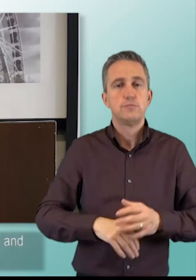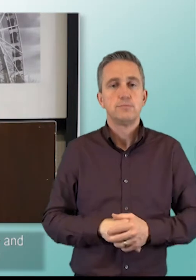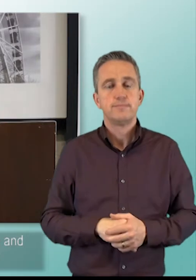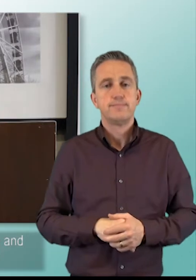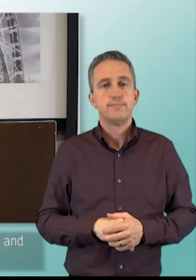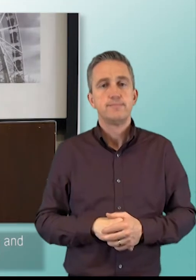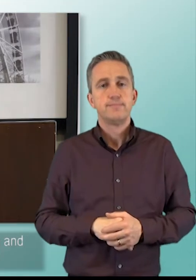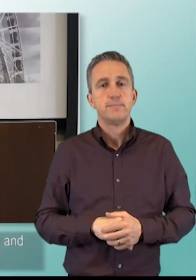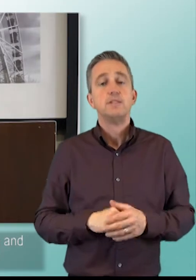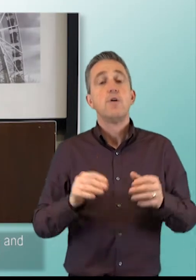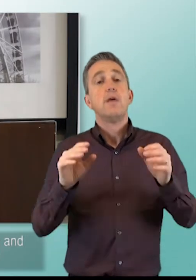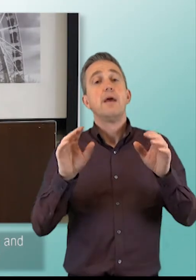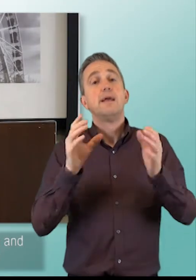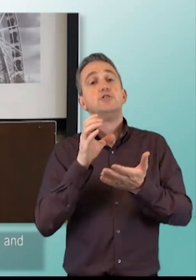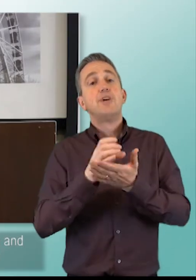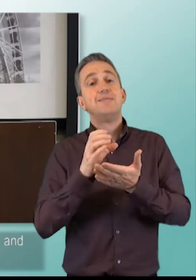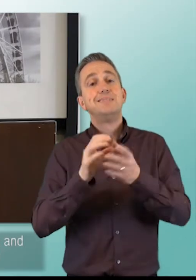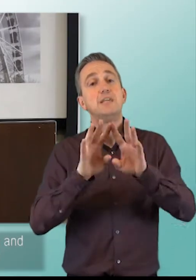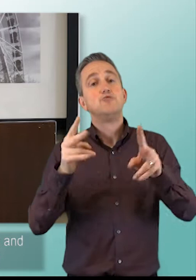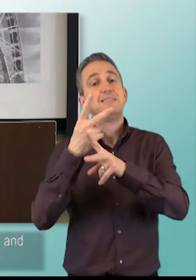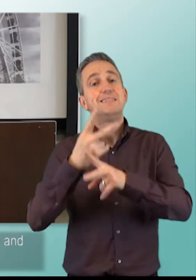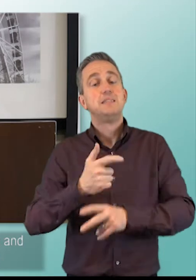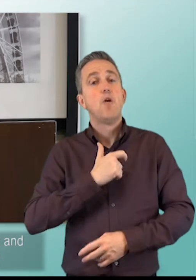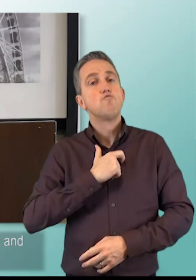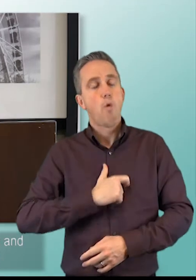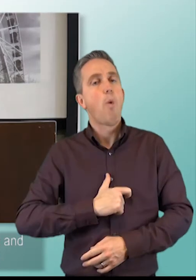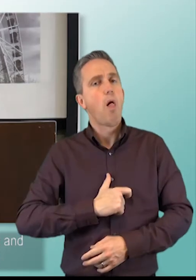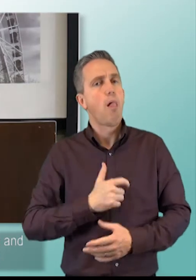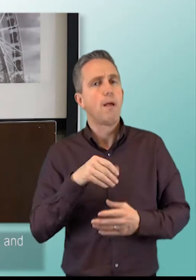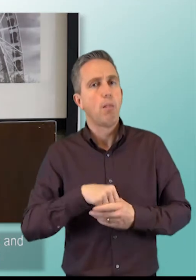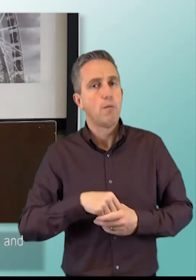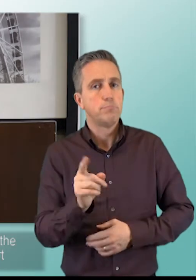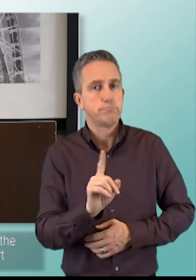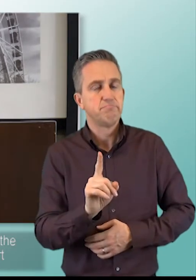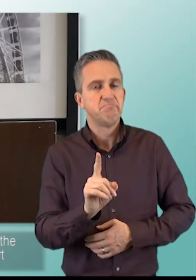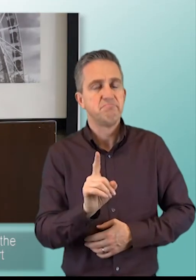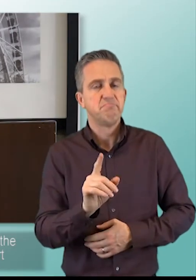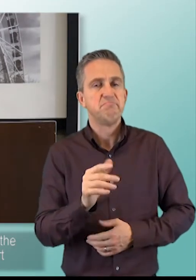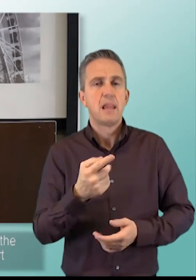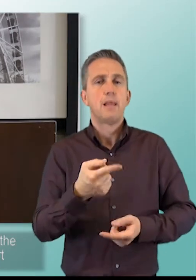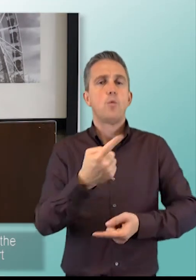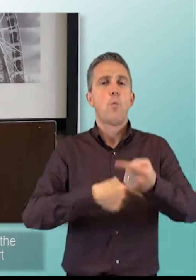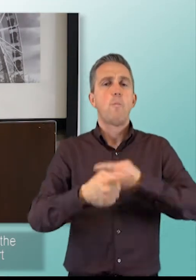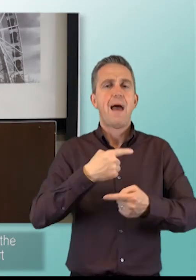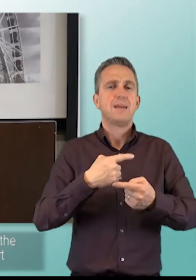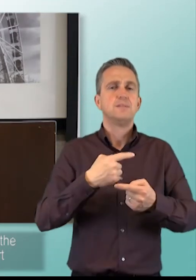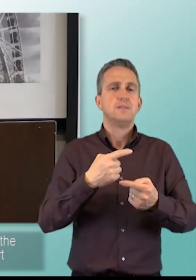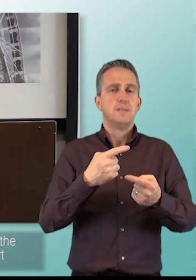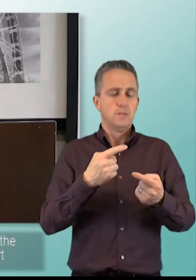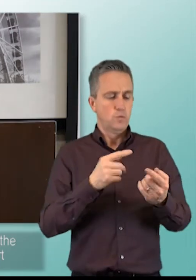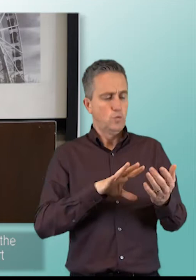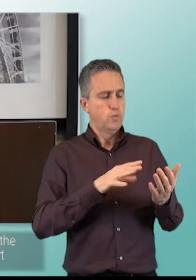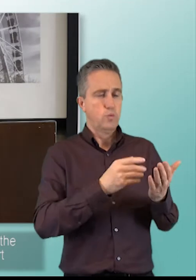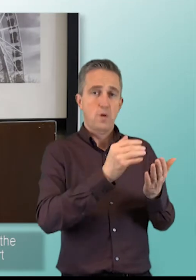When we're looking at the role of the charity trustee and what it means in practice, I often think it's quite helpful to really go right back to basics